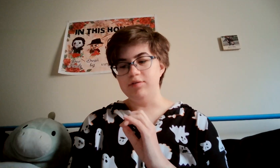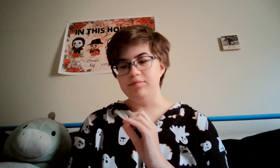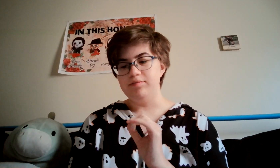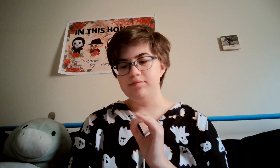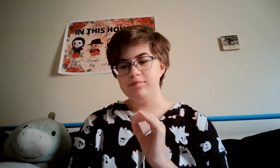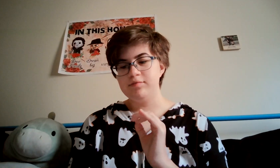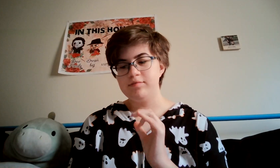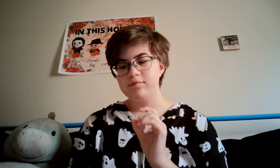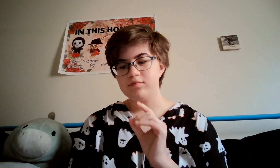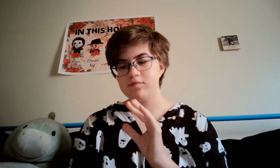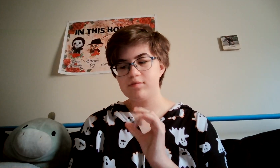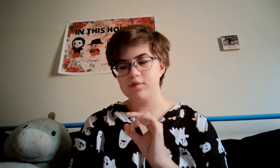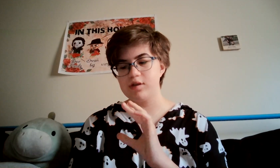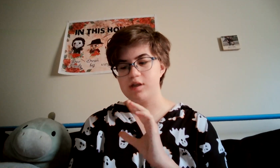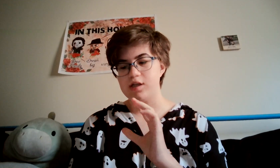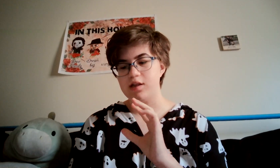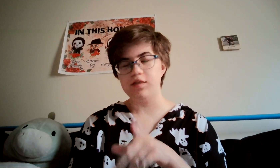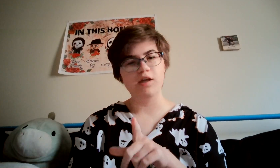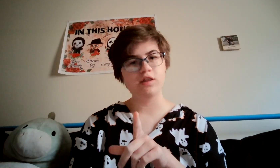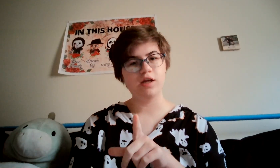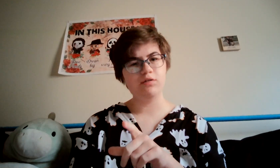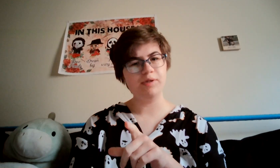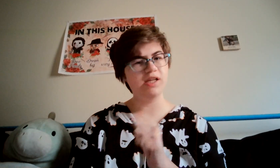Um, and I think that'll be it.